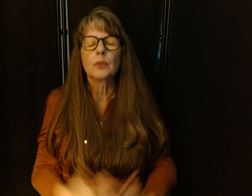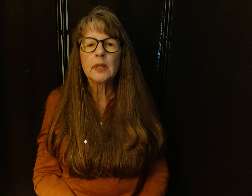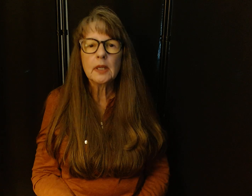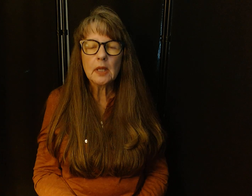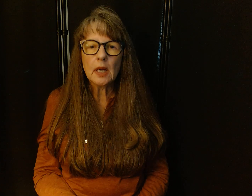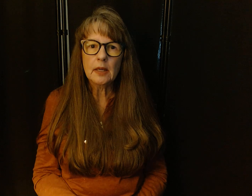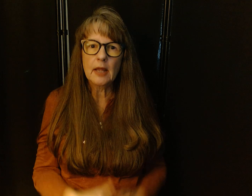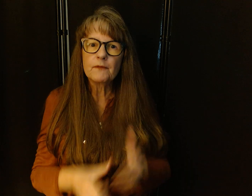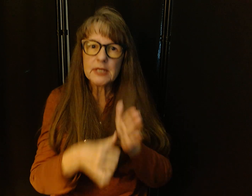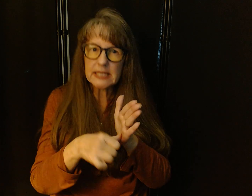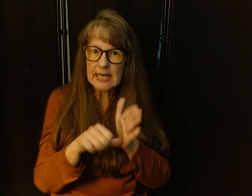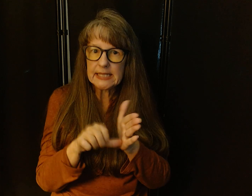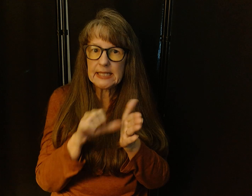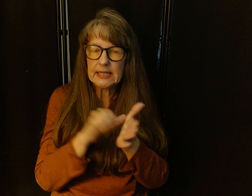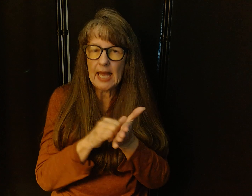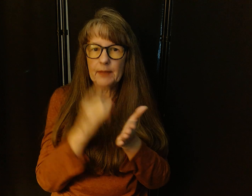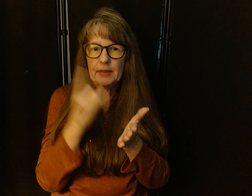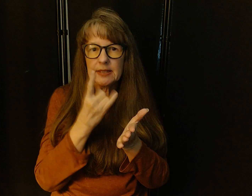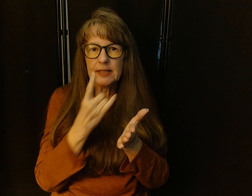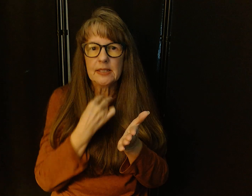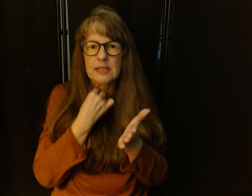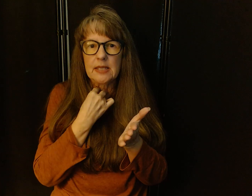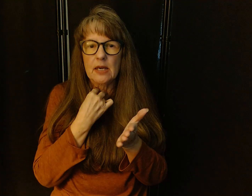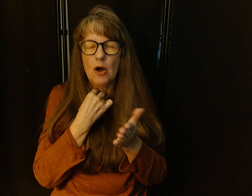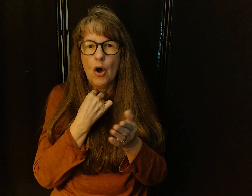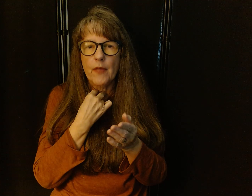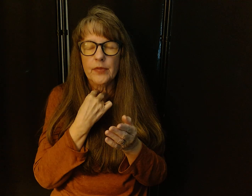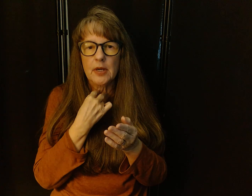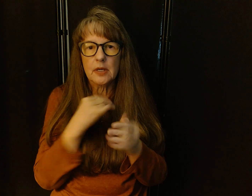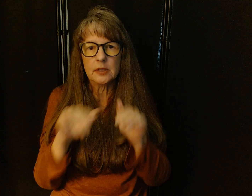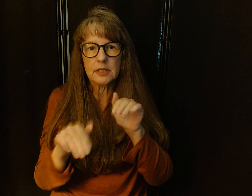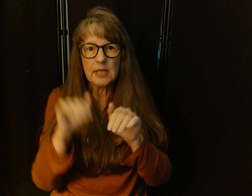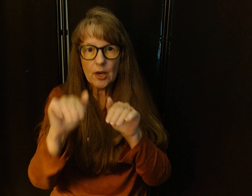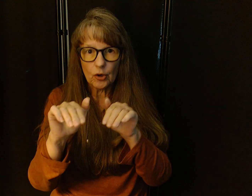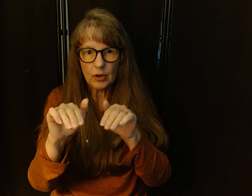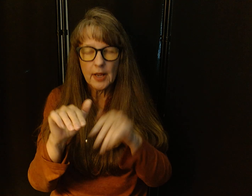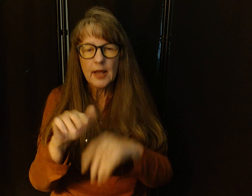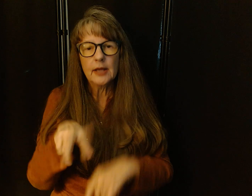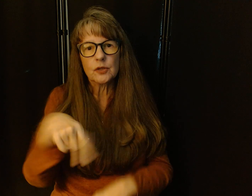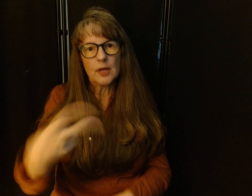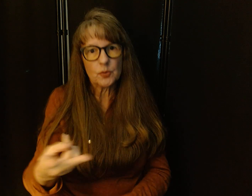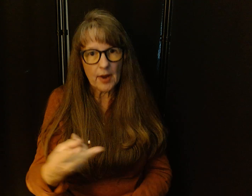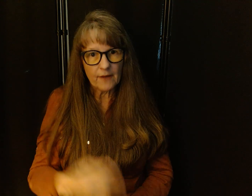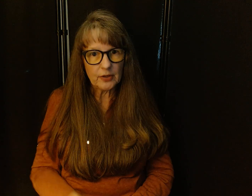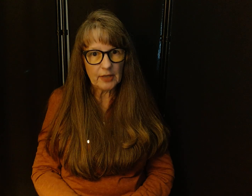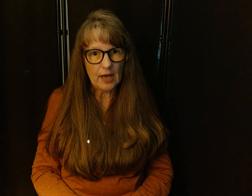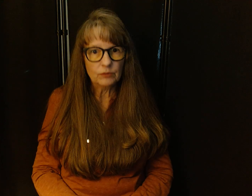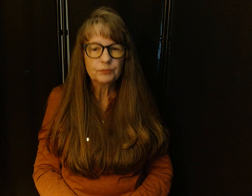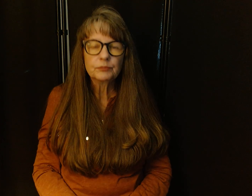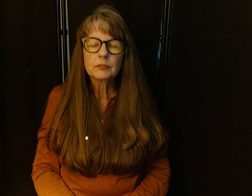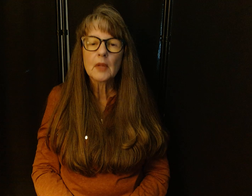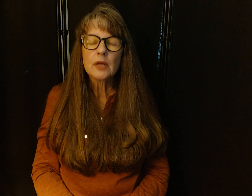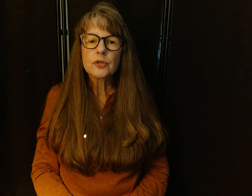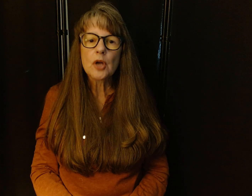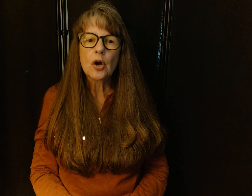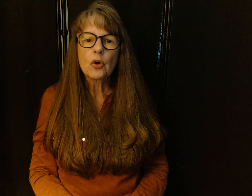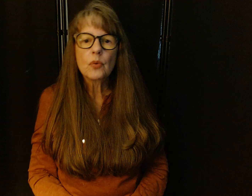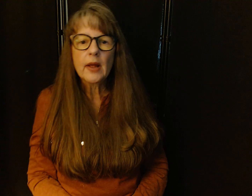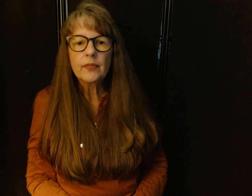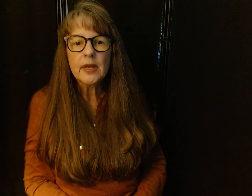really emphasizing that because it got stuck on the stair, and so that's why I fell down. So, and then